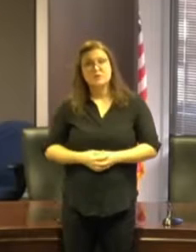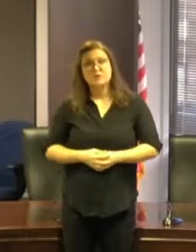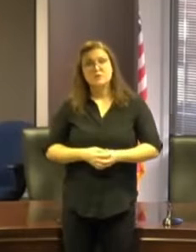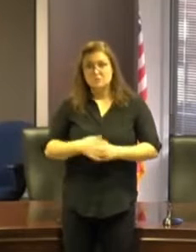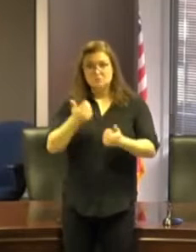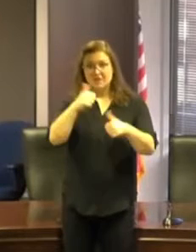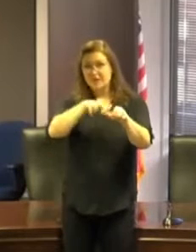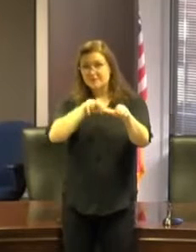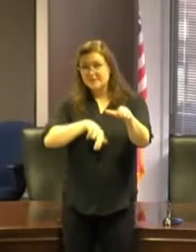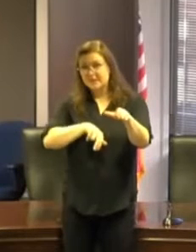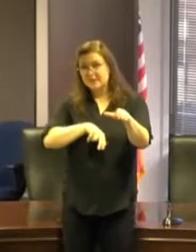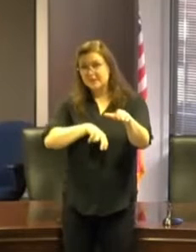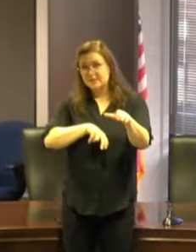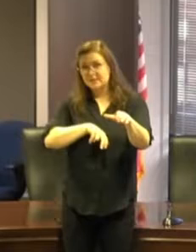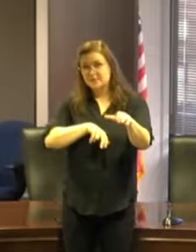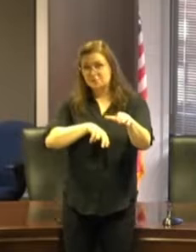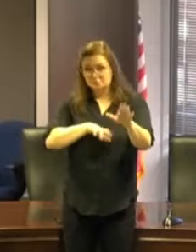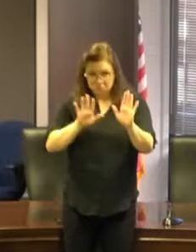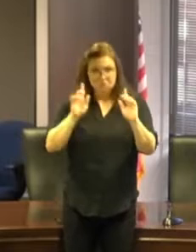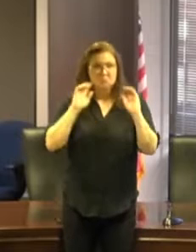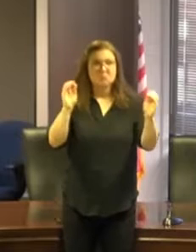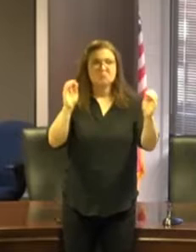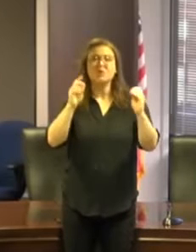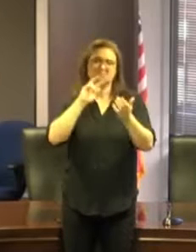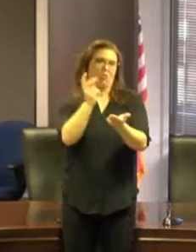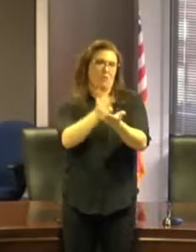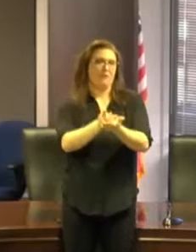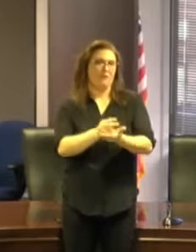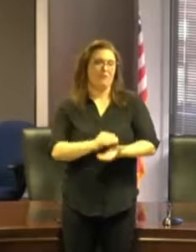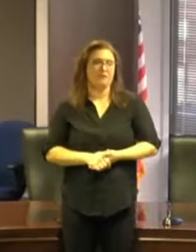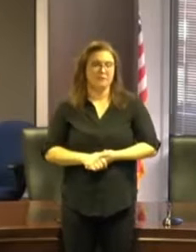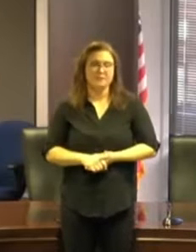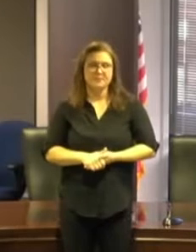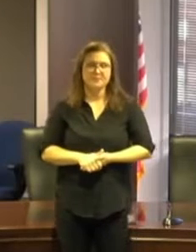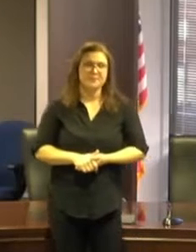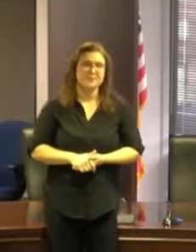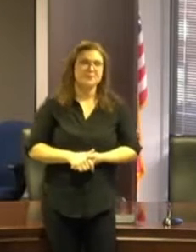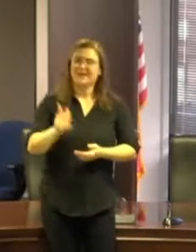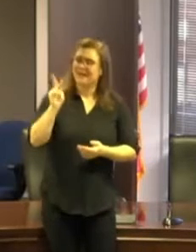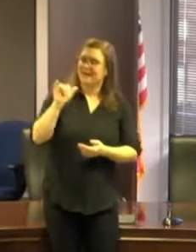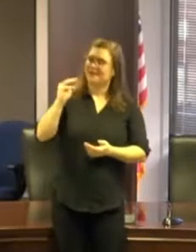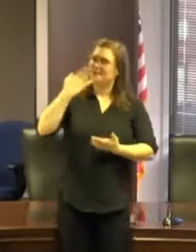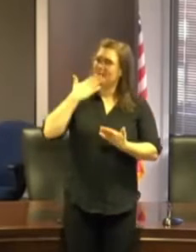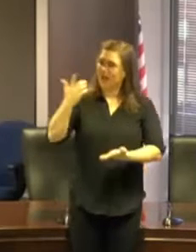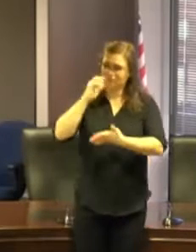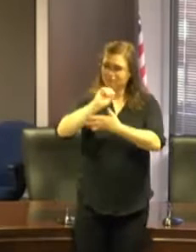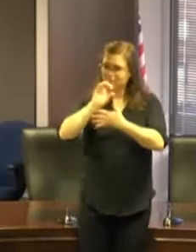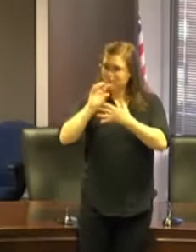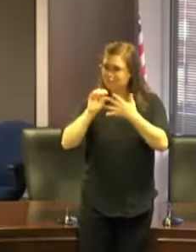Abstaining? Hearing none, it is approved. Kim, thank you so much. We ran through